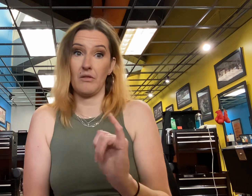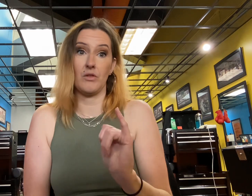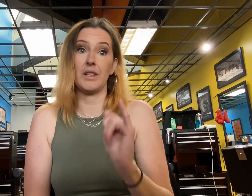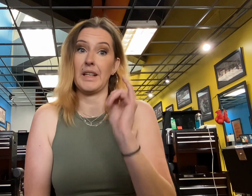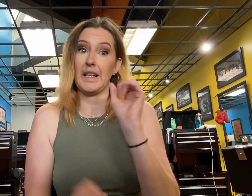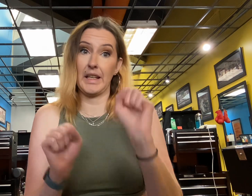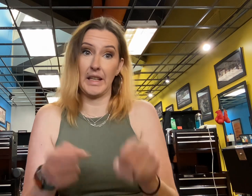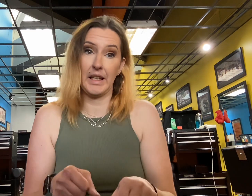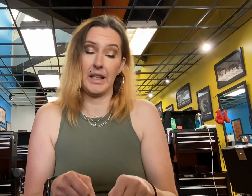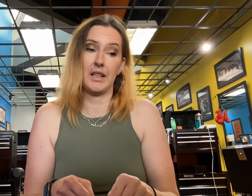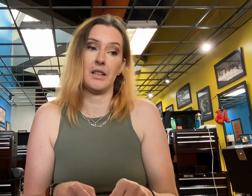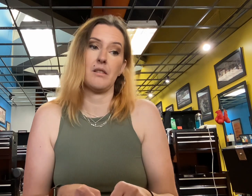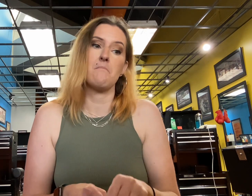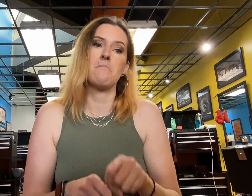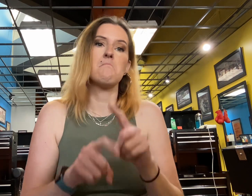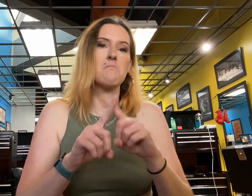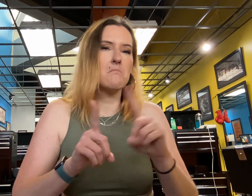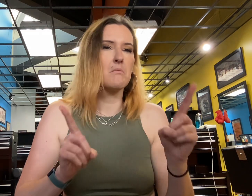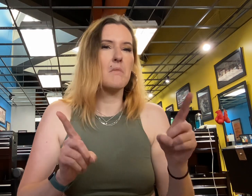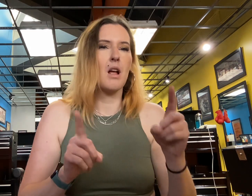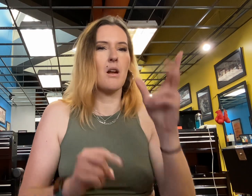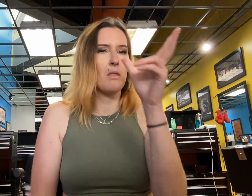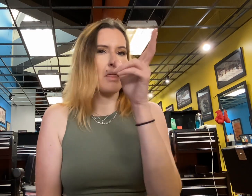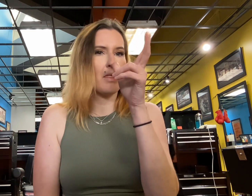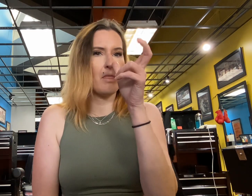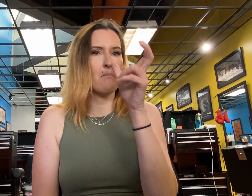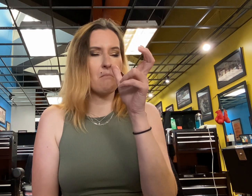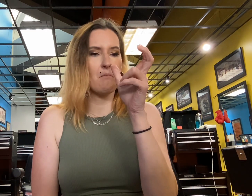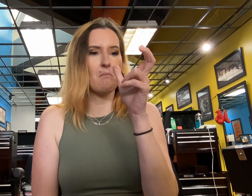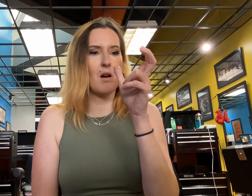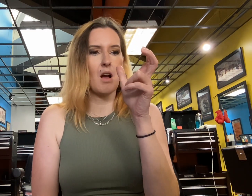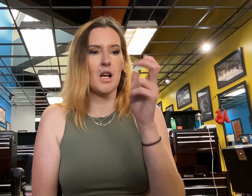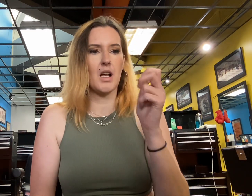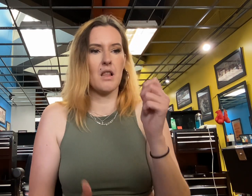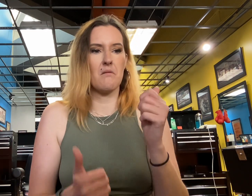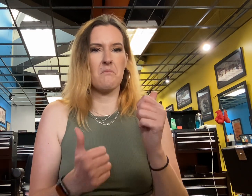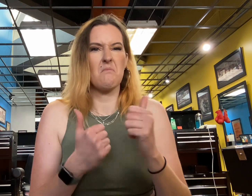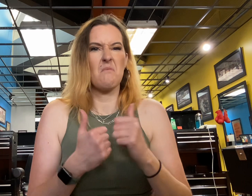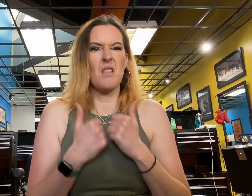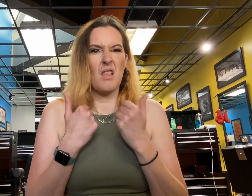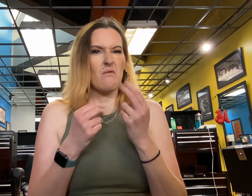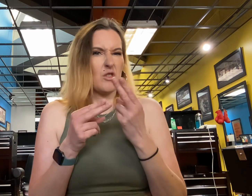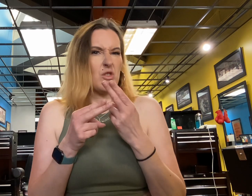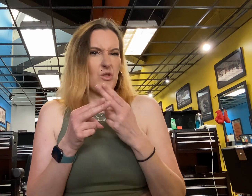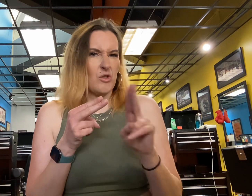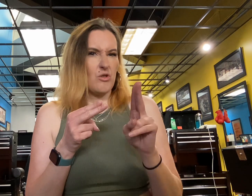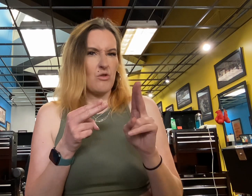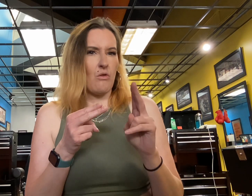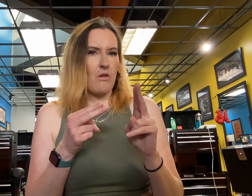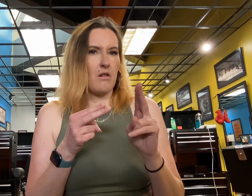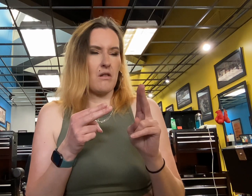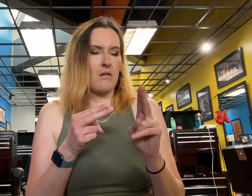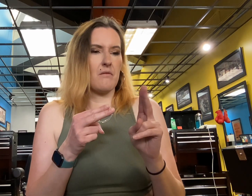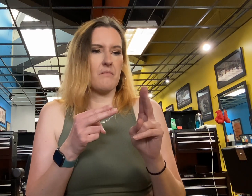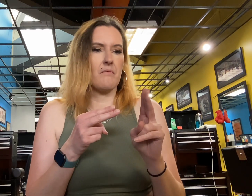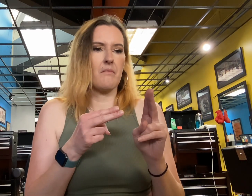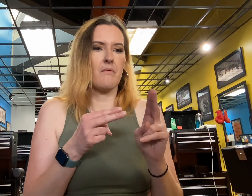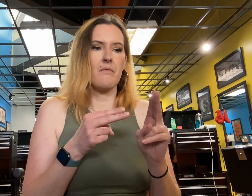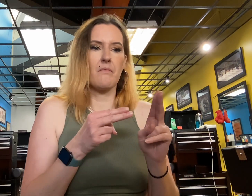very long and can only move about 4 miles in their entire lives, unless they hitch a ride, which means the